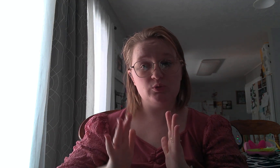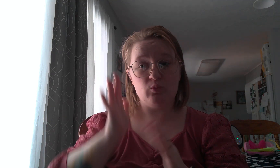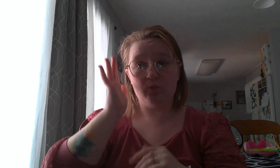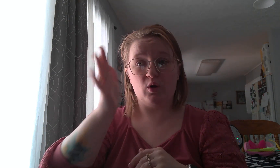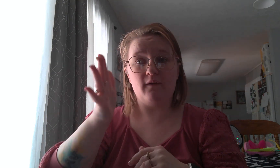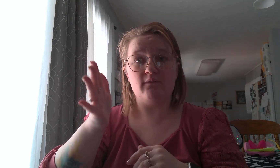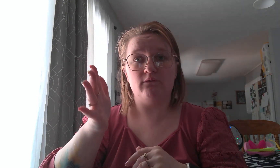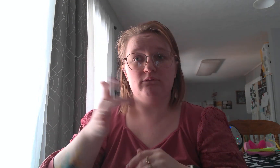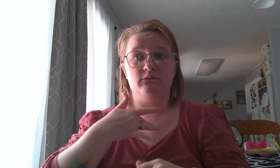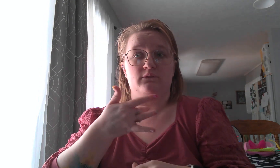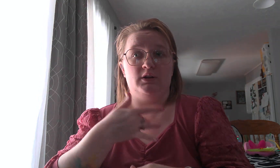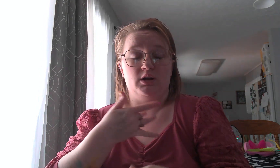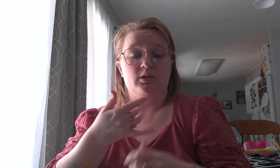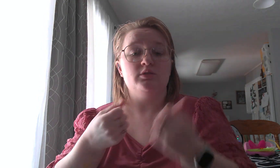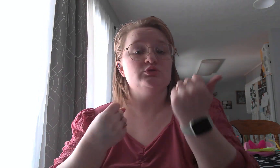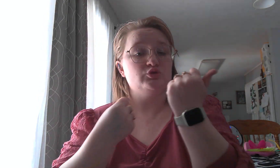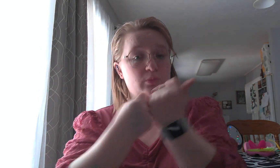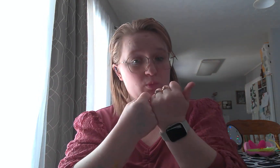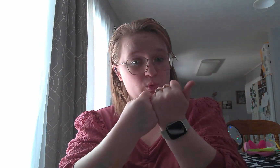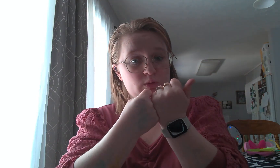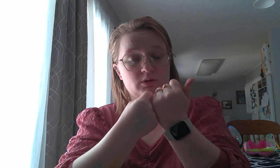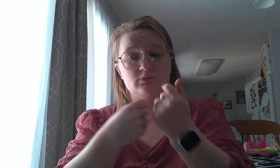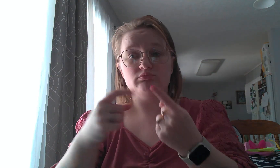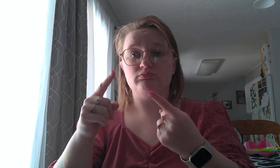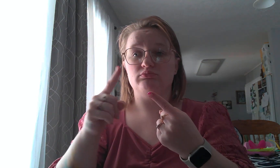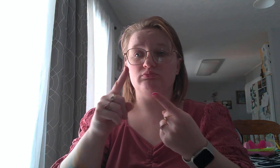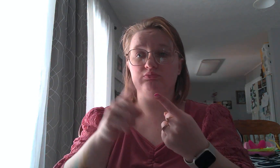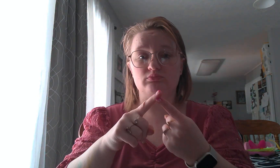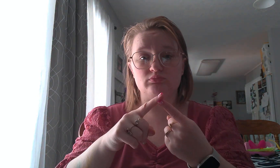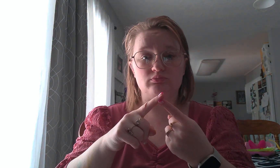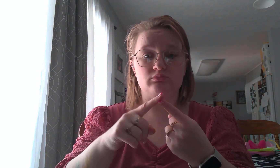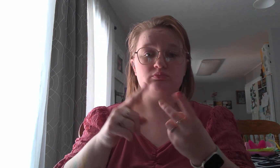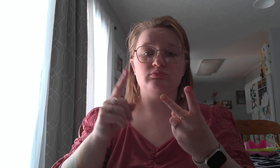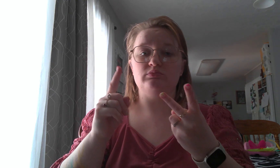more students would feel supported.